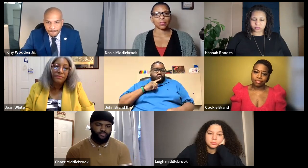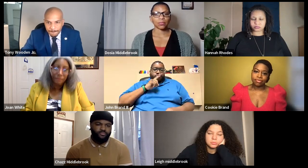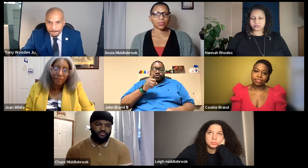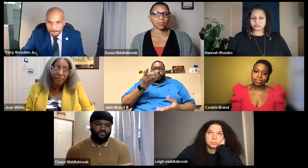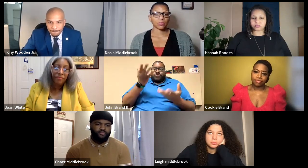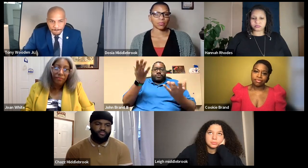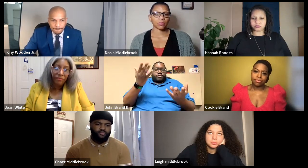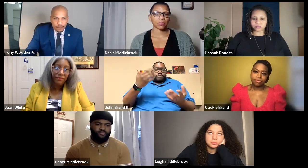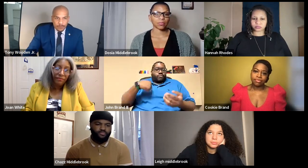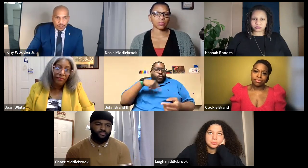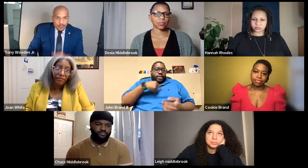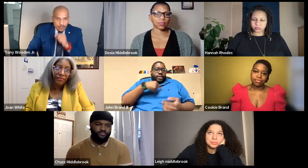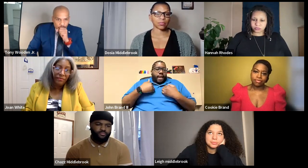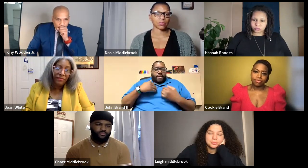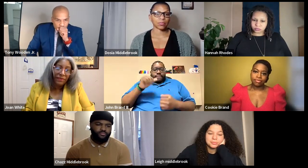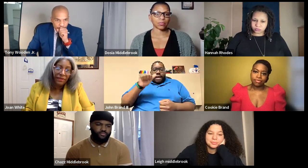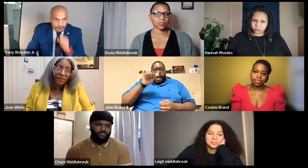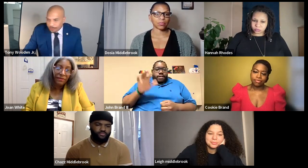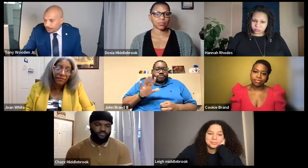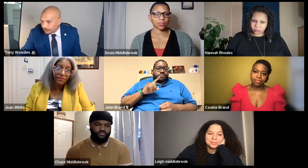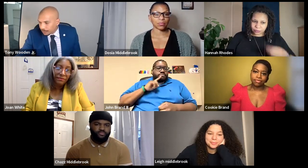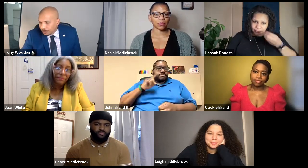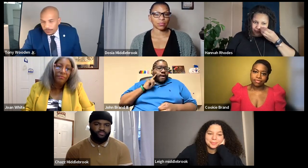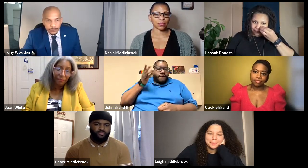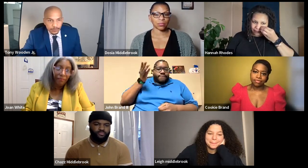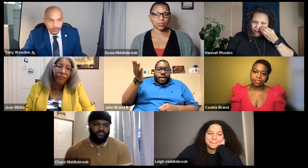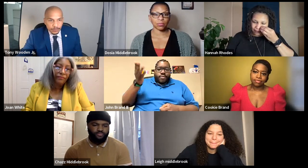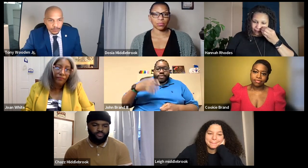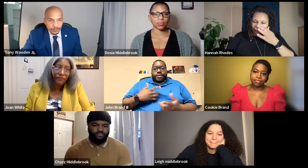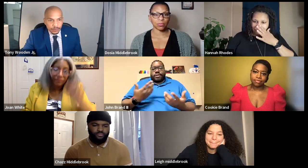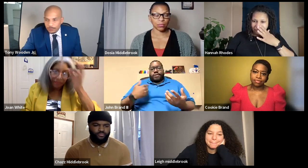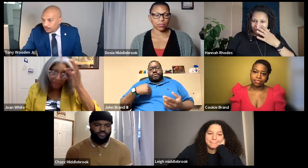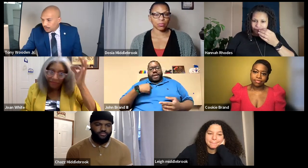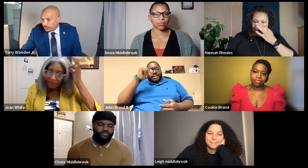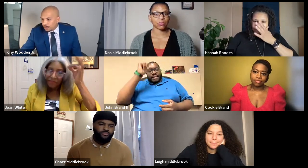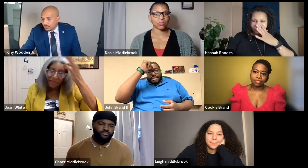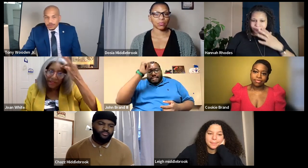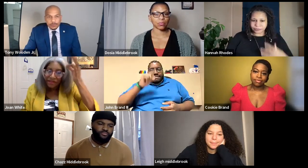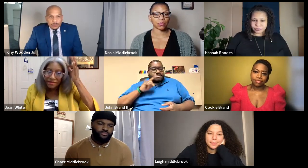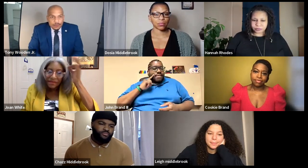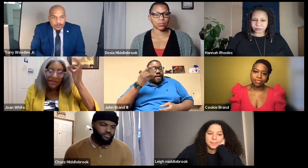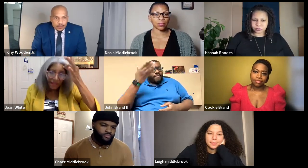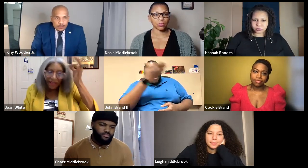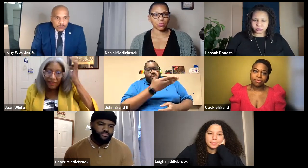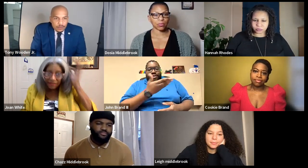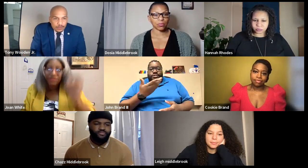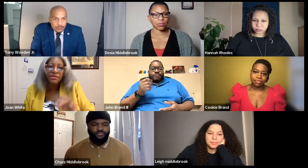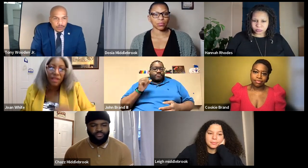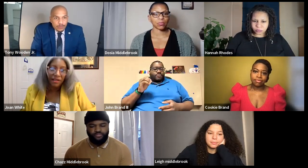diverse, everything. And I'm sure we have Asian deaf families out there. We have Indian deaf